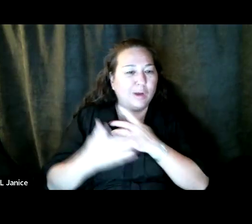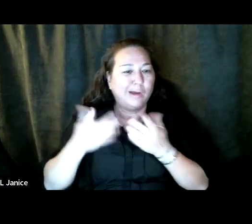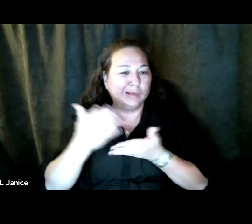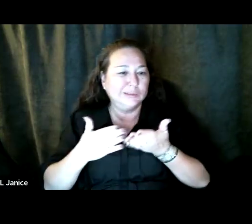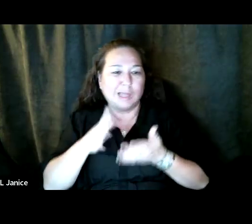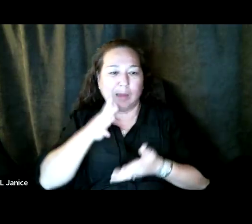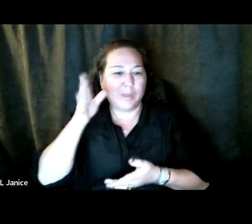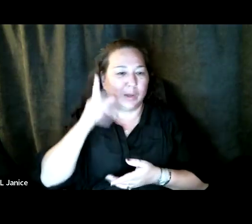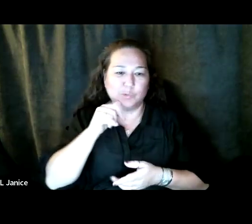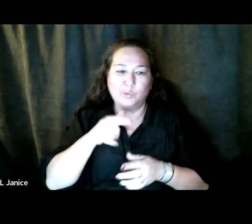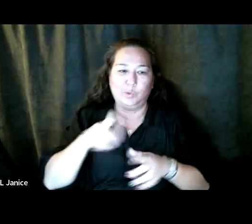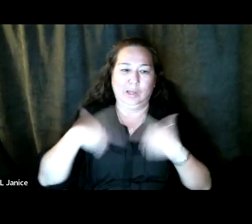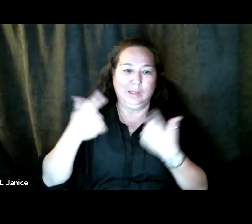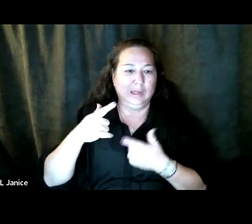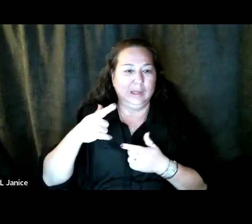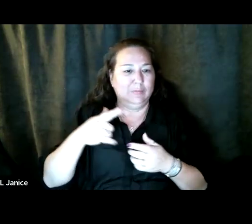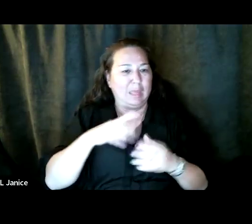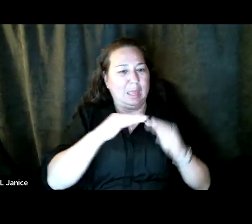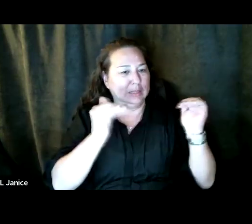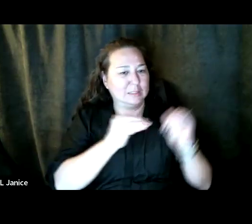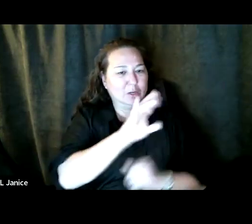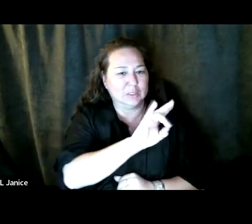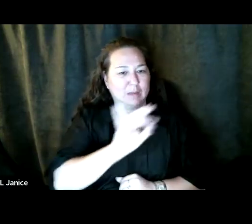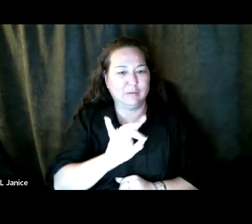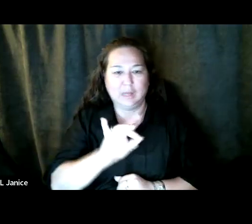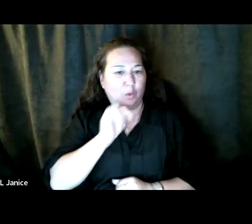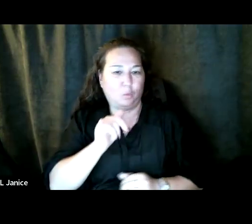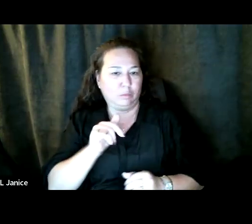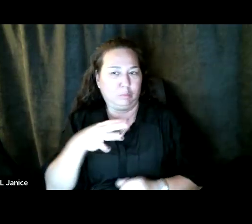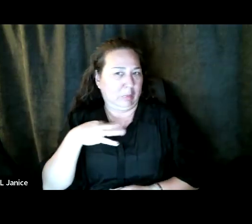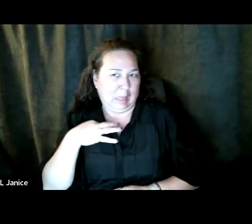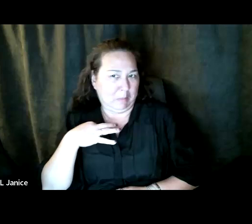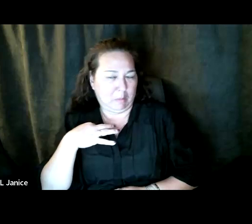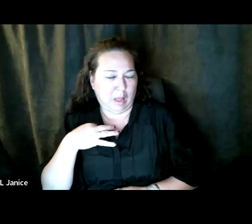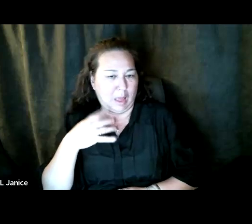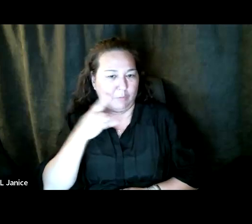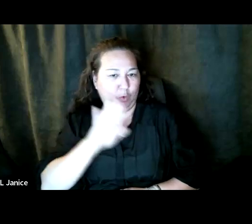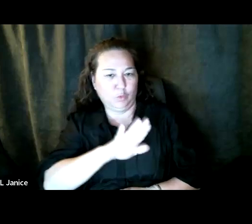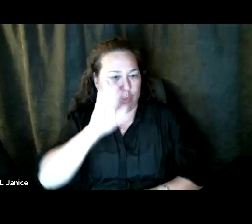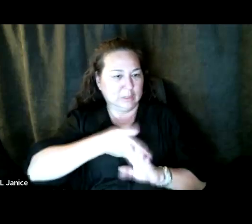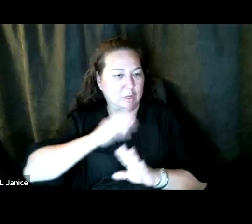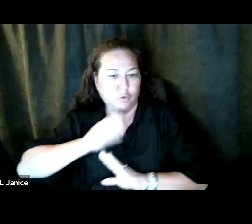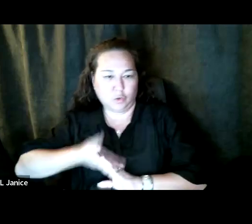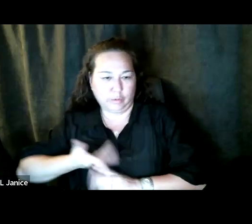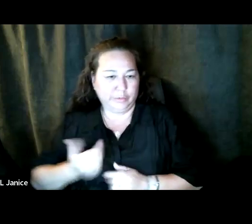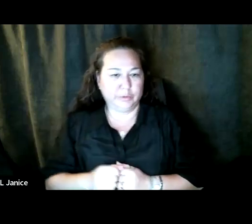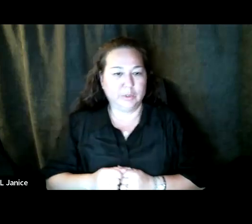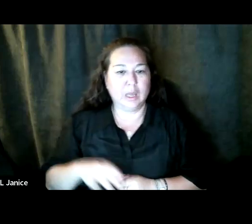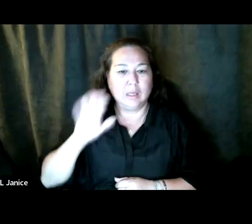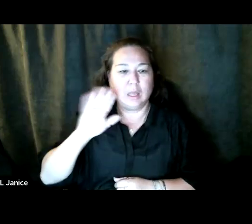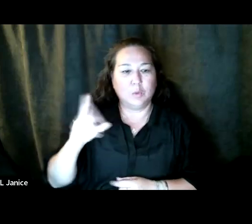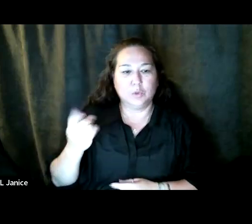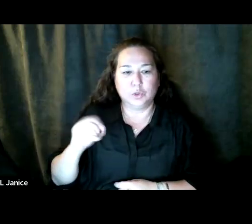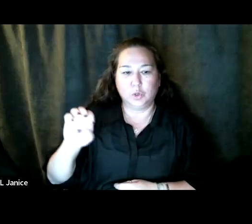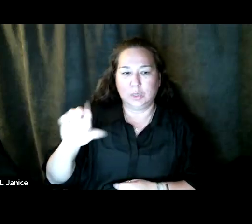impossible. December 2nd through 13th, BPS students will take MAP testing for the second time. They will do ELA on one day and